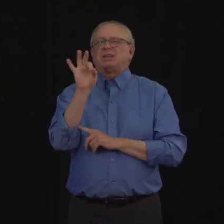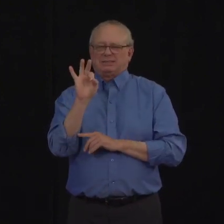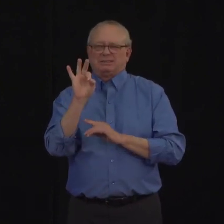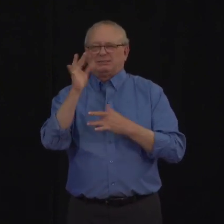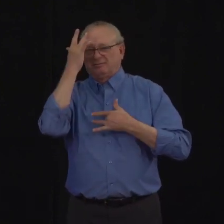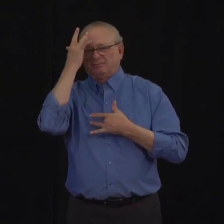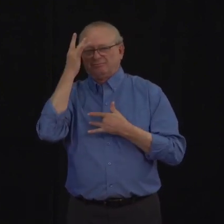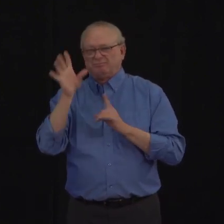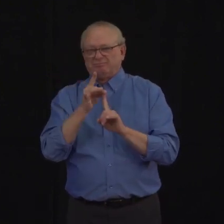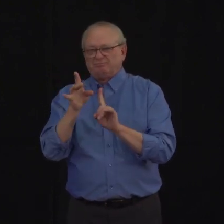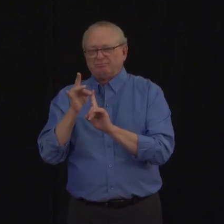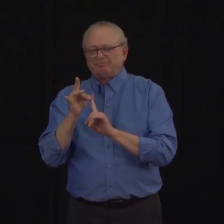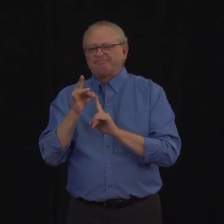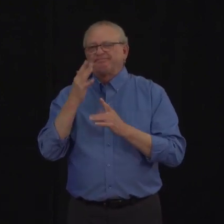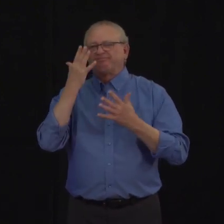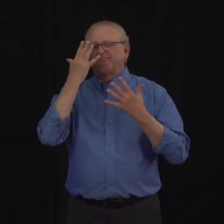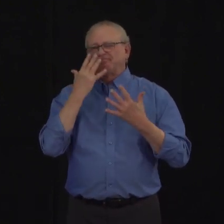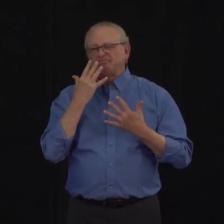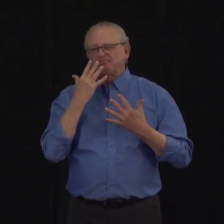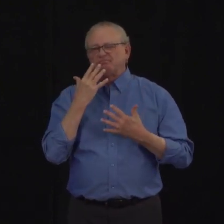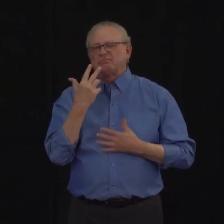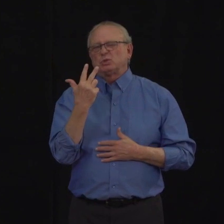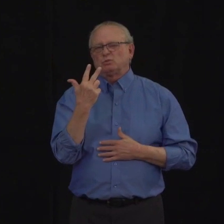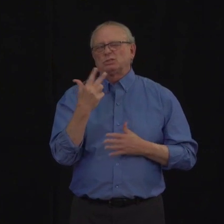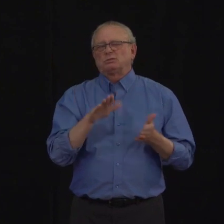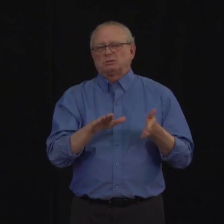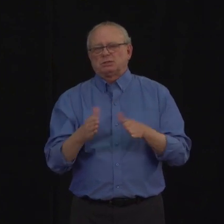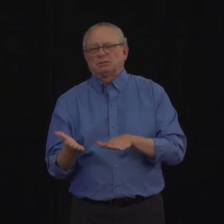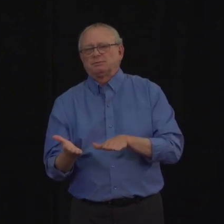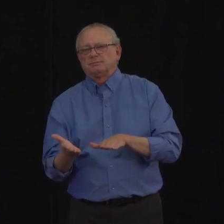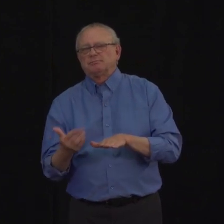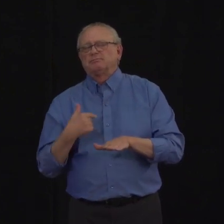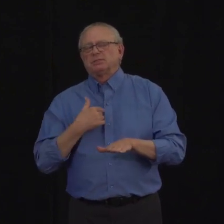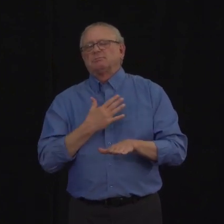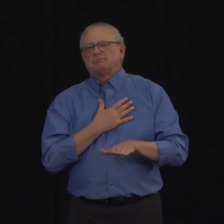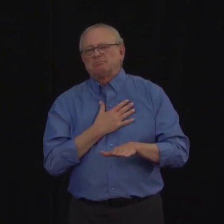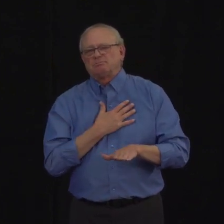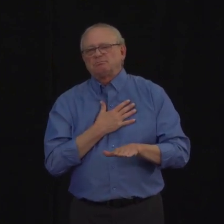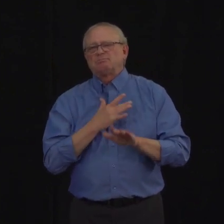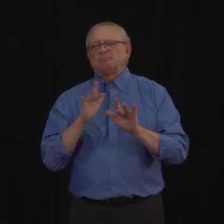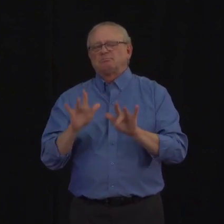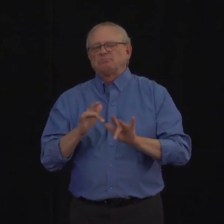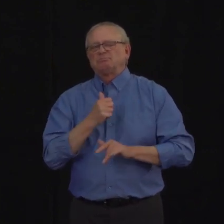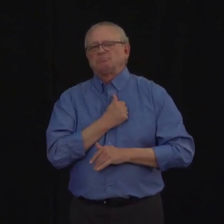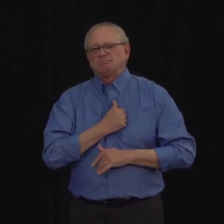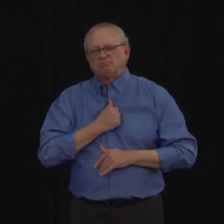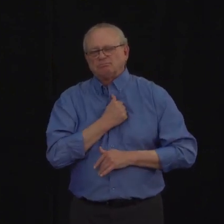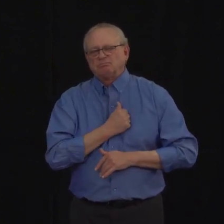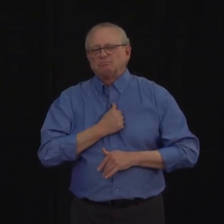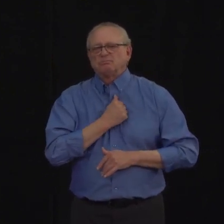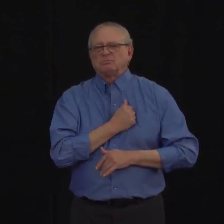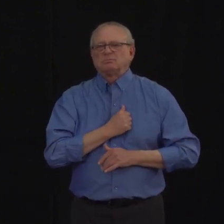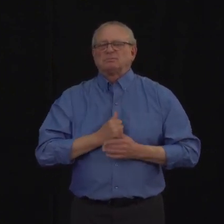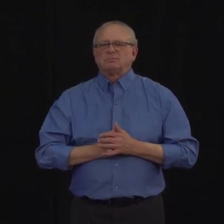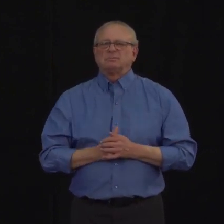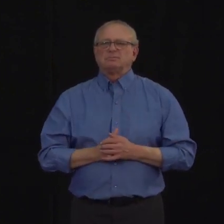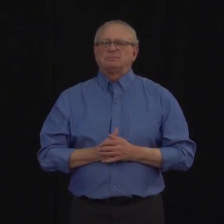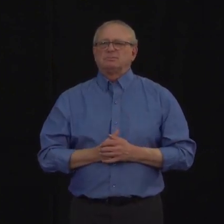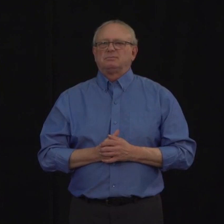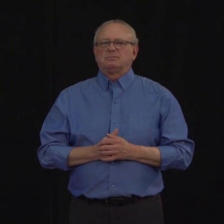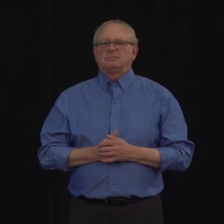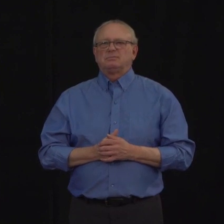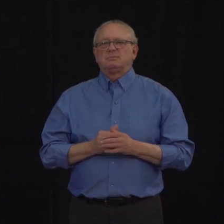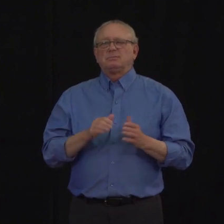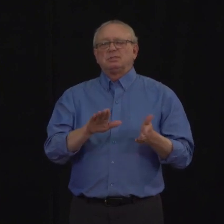today. I would like to extend my sympathies to all those who have lost loved ones during this time. These deaths